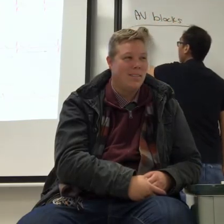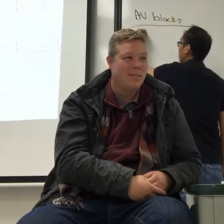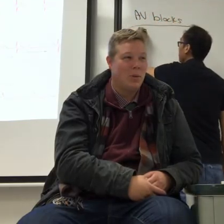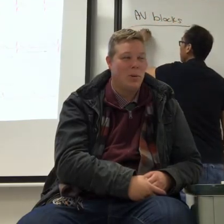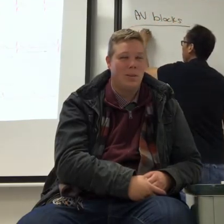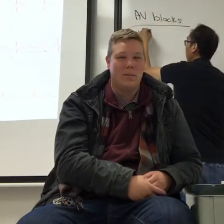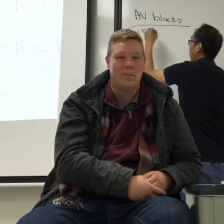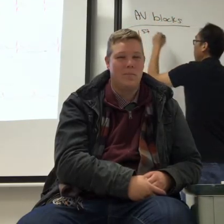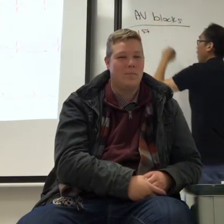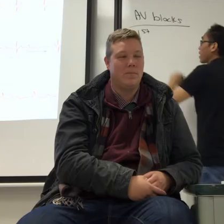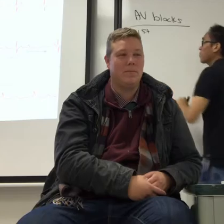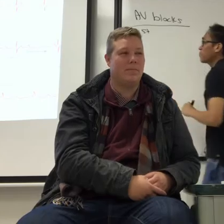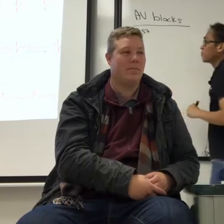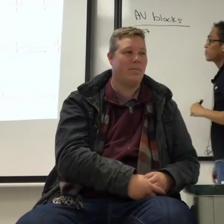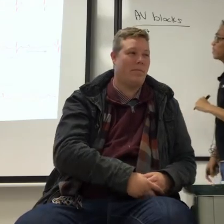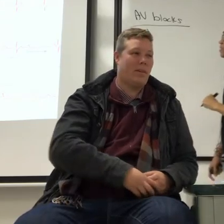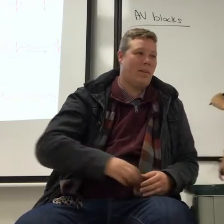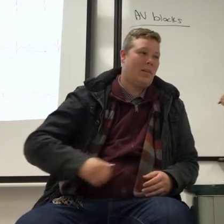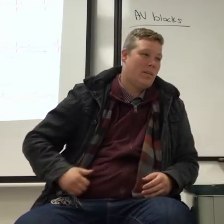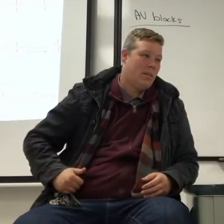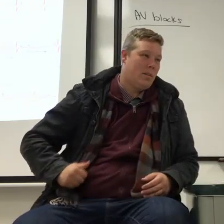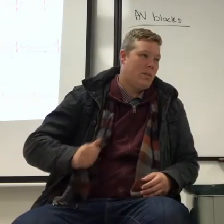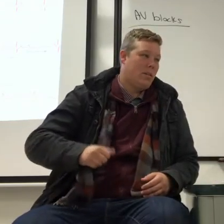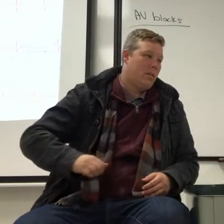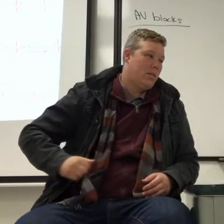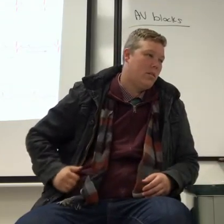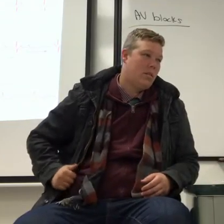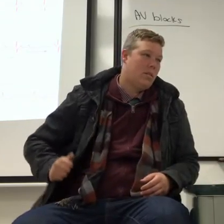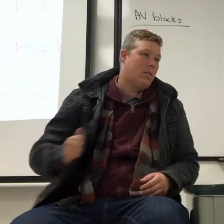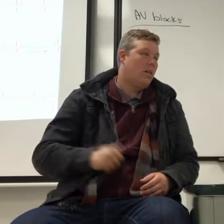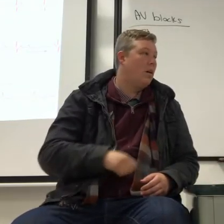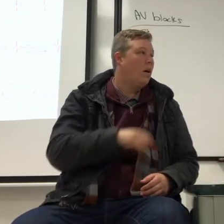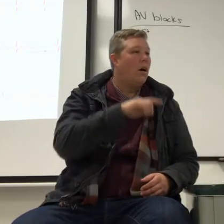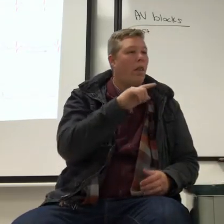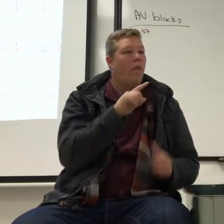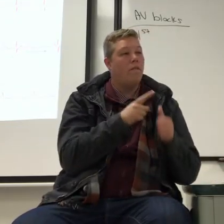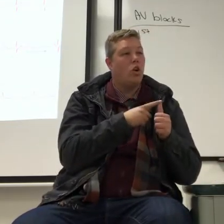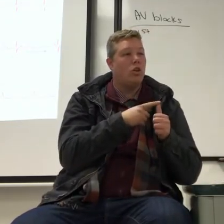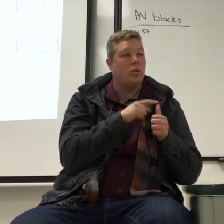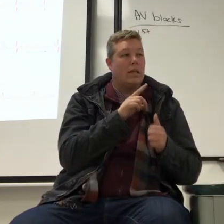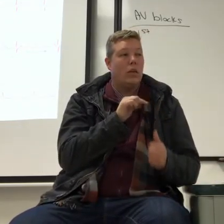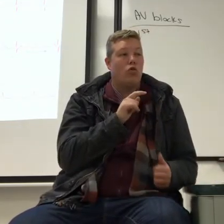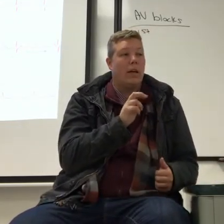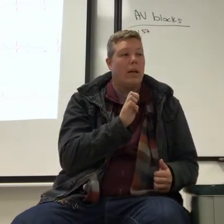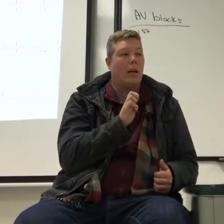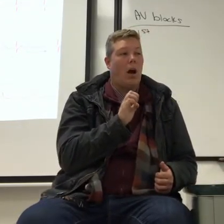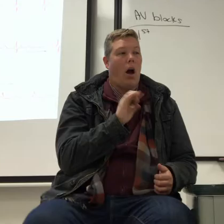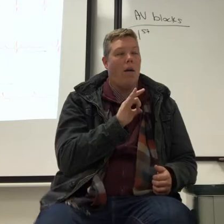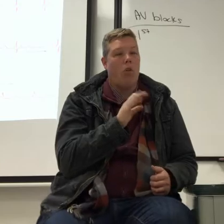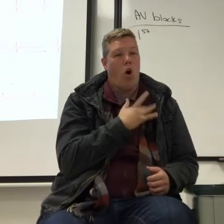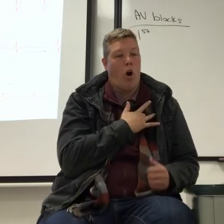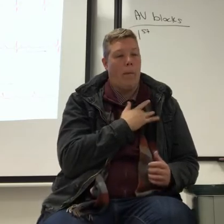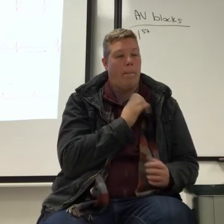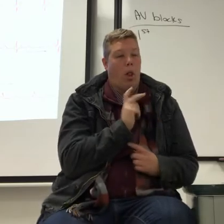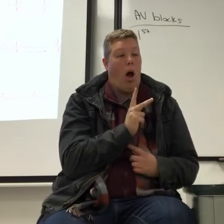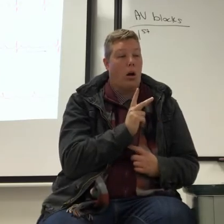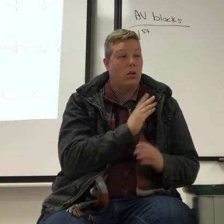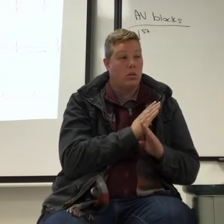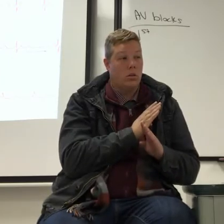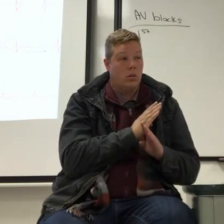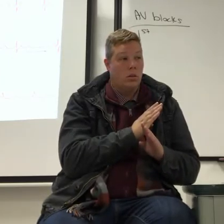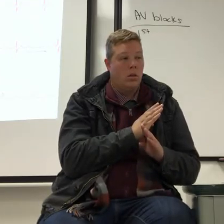Now the first degree heart block is simply the PR interval is too long. So if